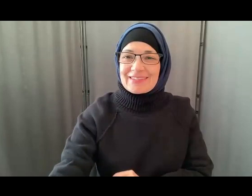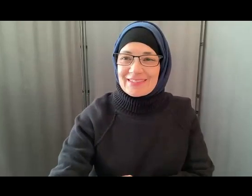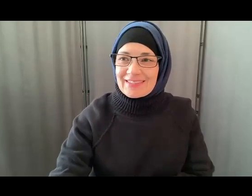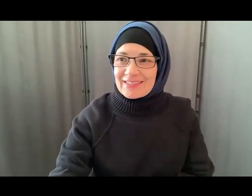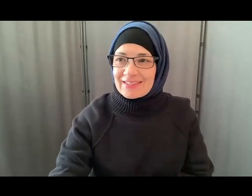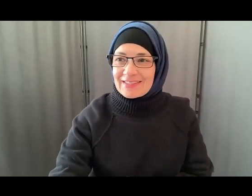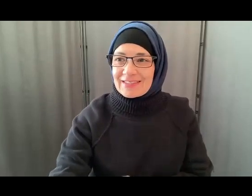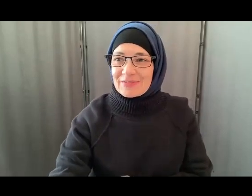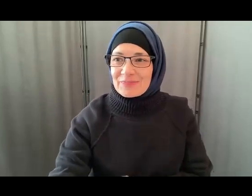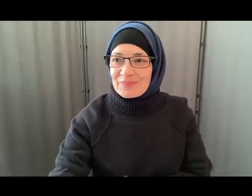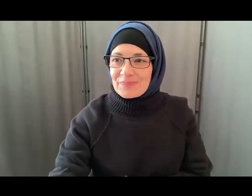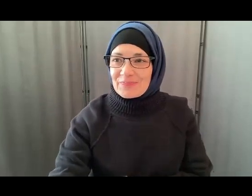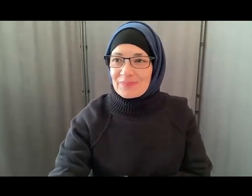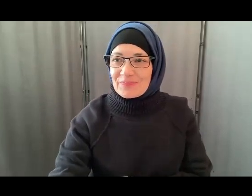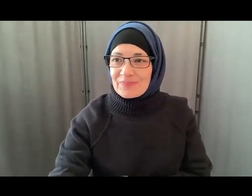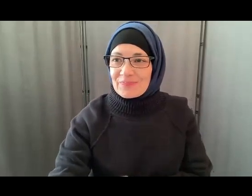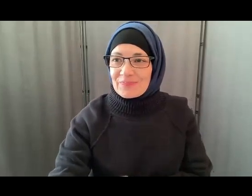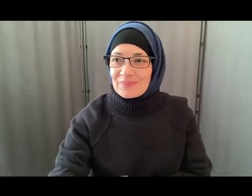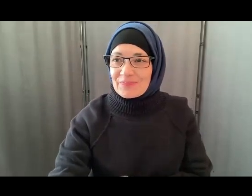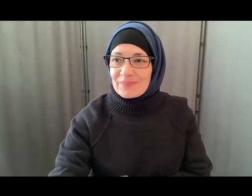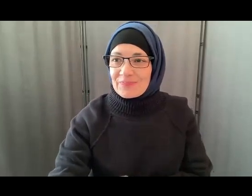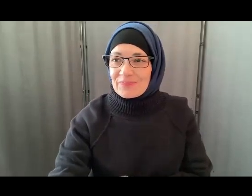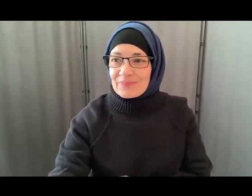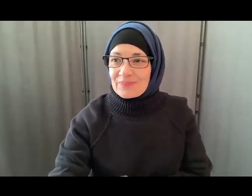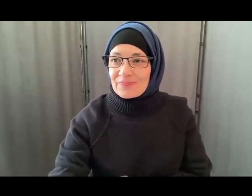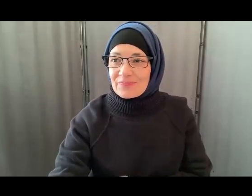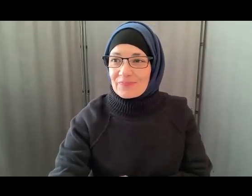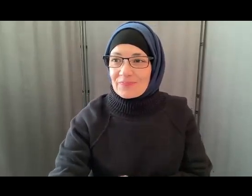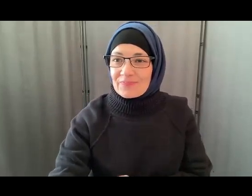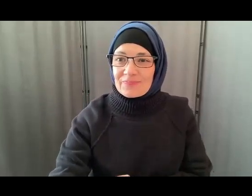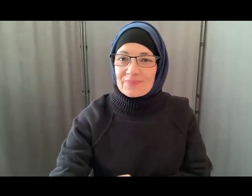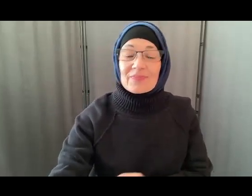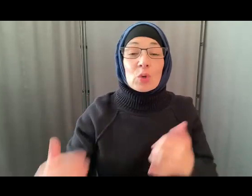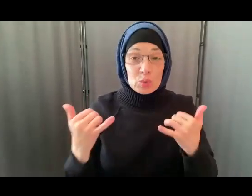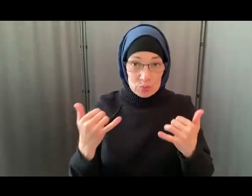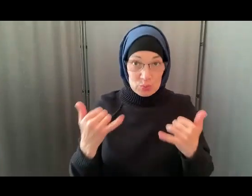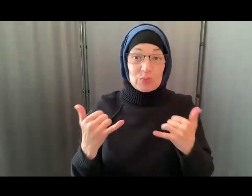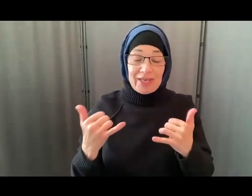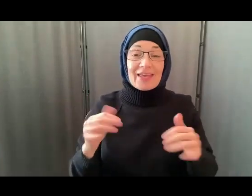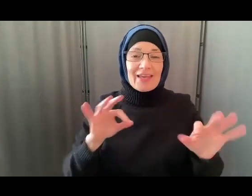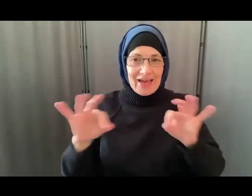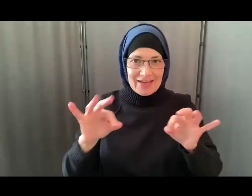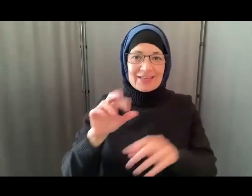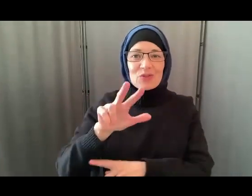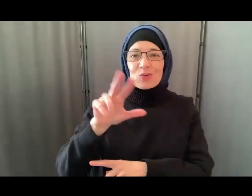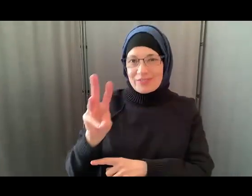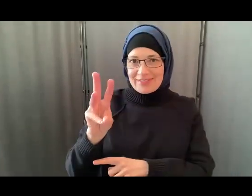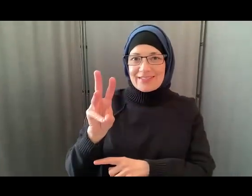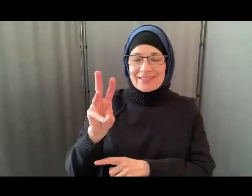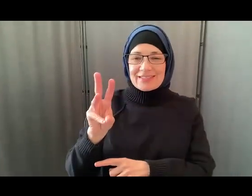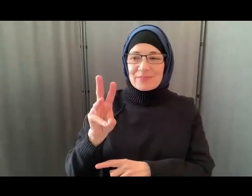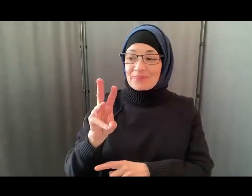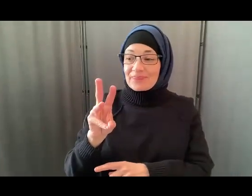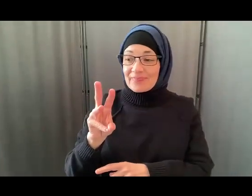And today we are going to start with ayah number 36, which is three